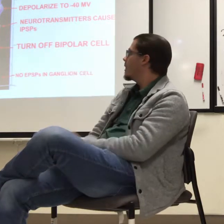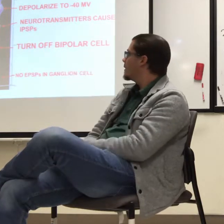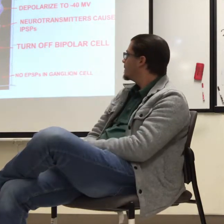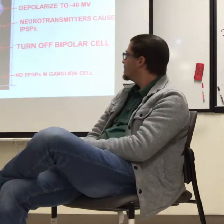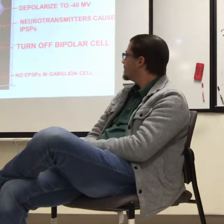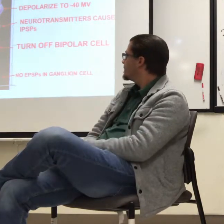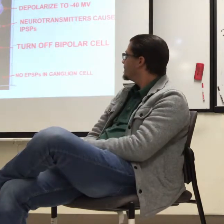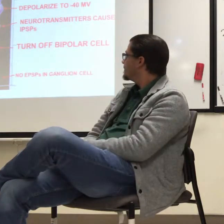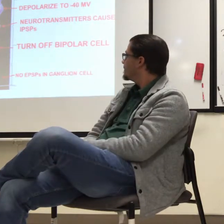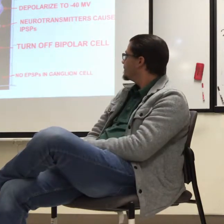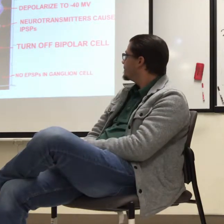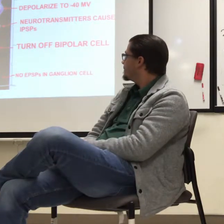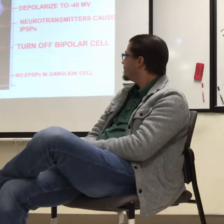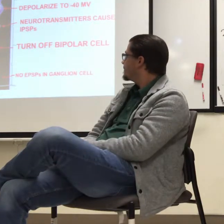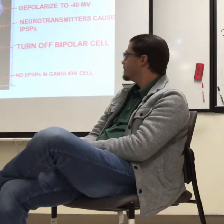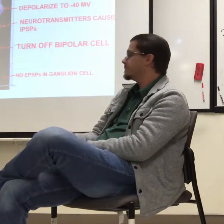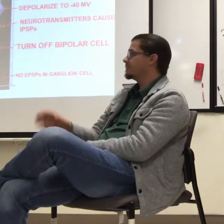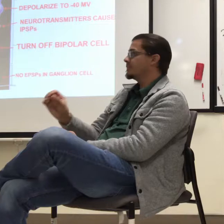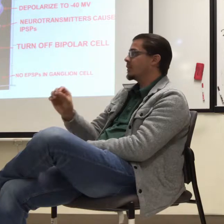No